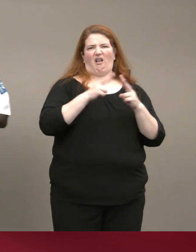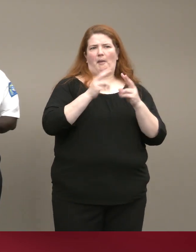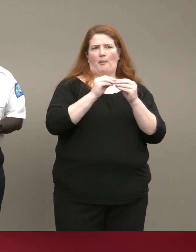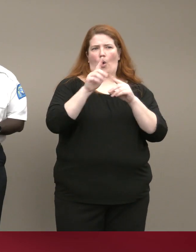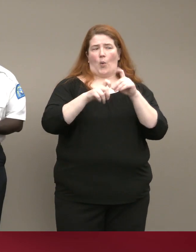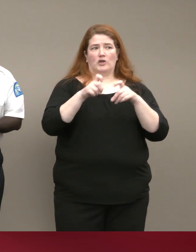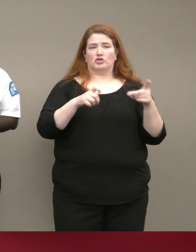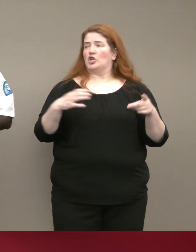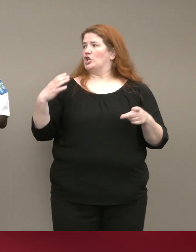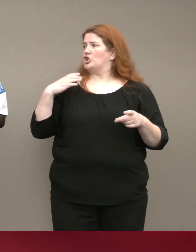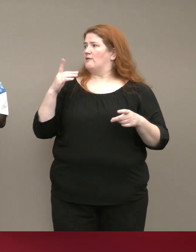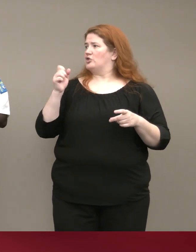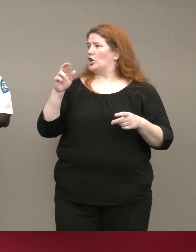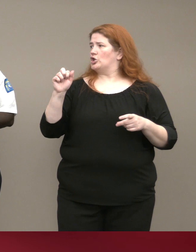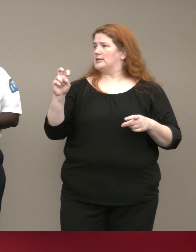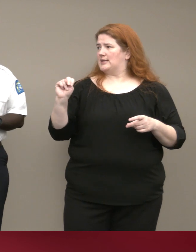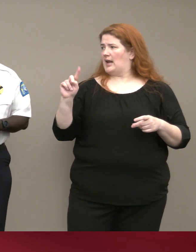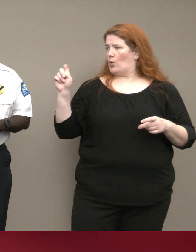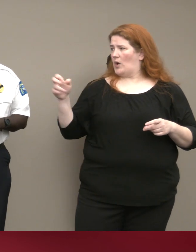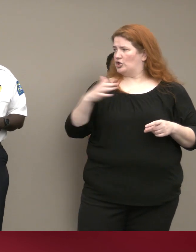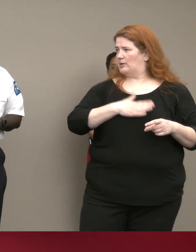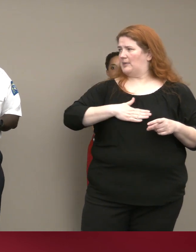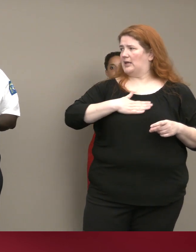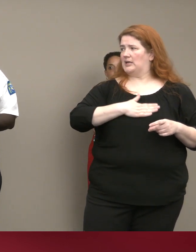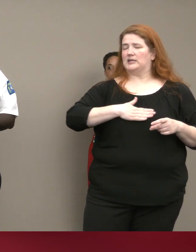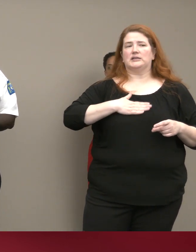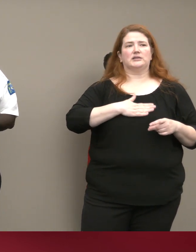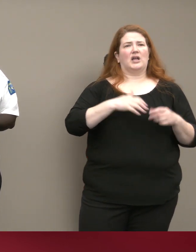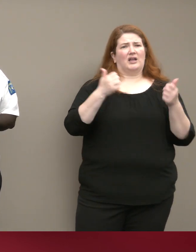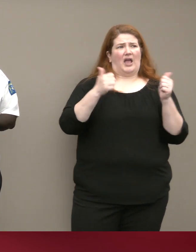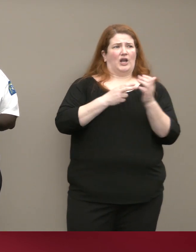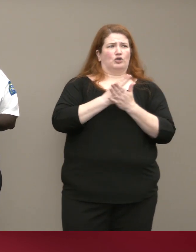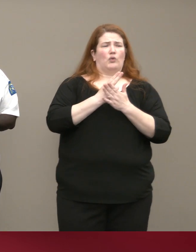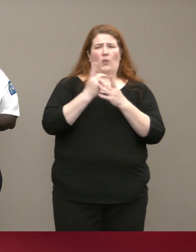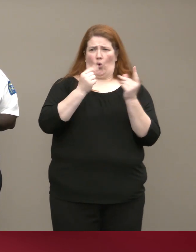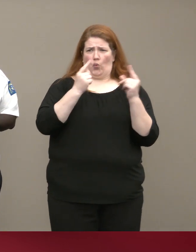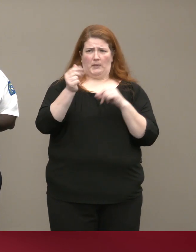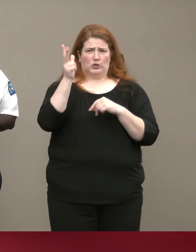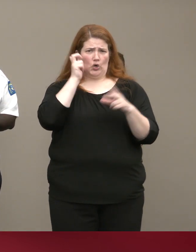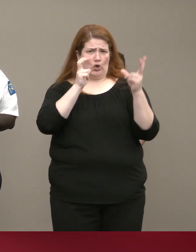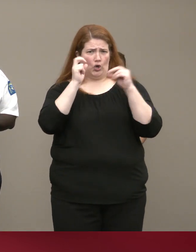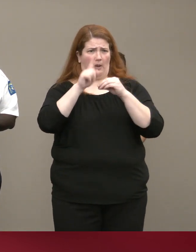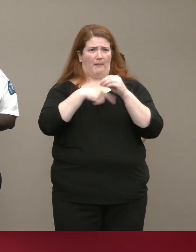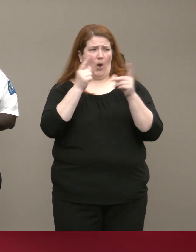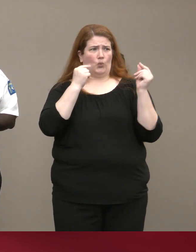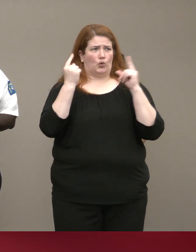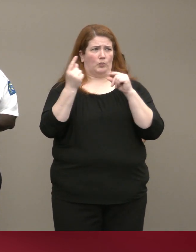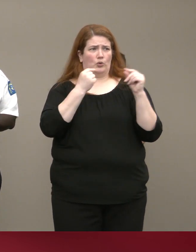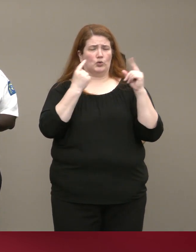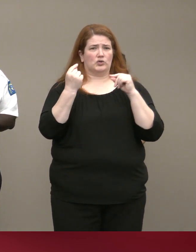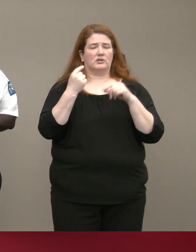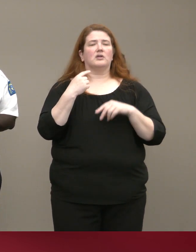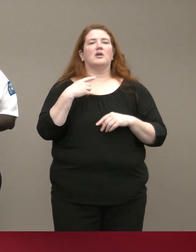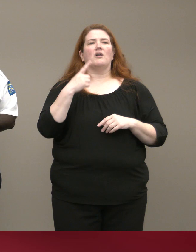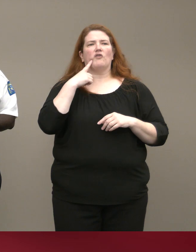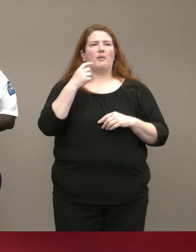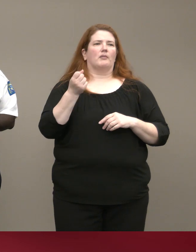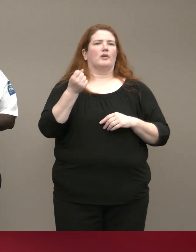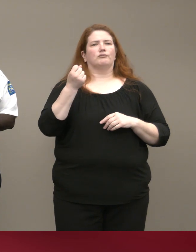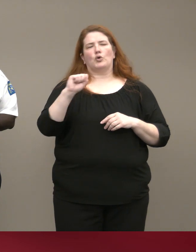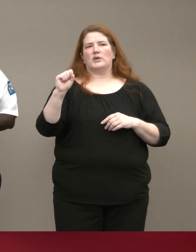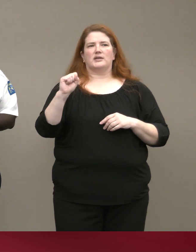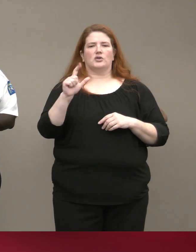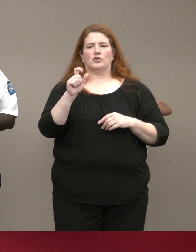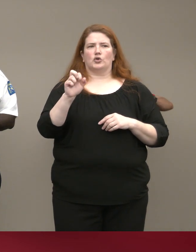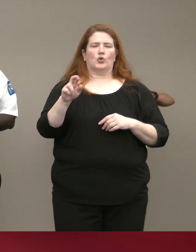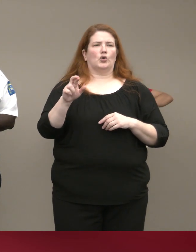question, please? Could you let us know if there was any truth in just rumors that we had heard that protesters, looters, rioters